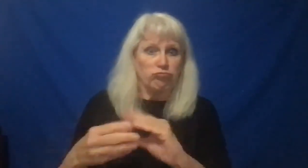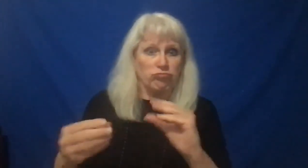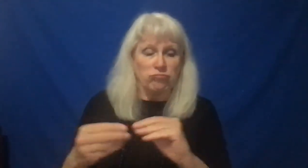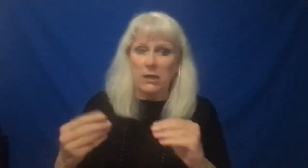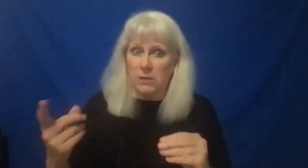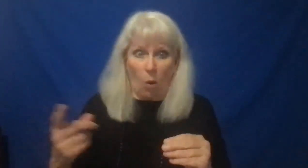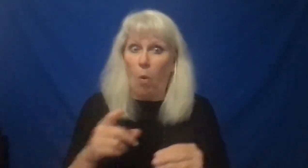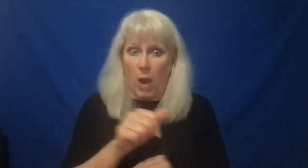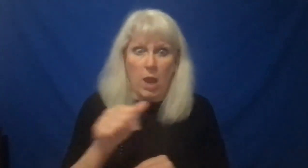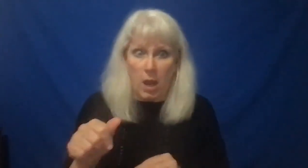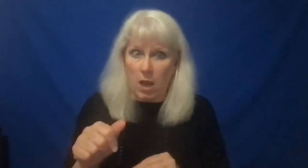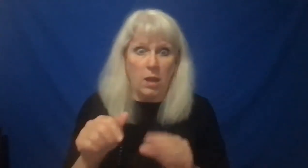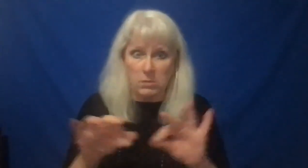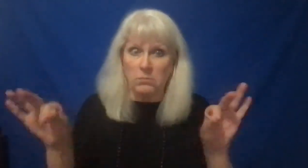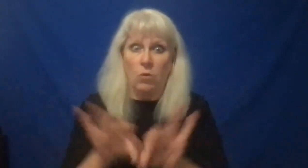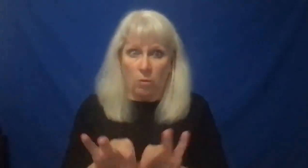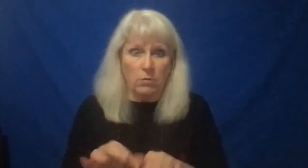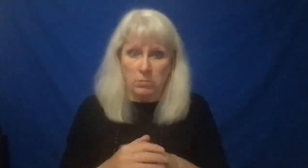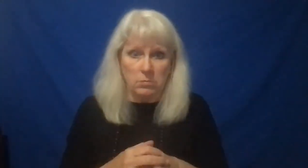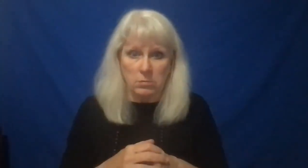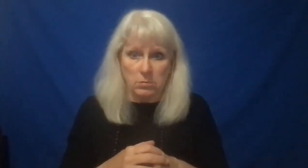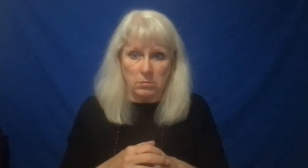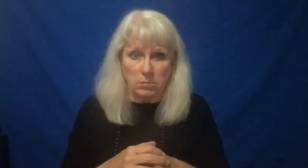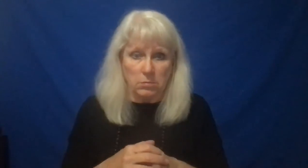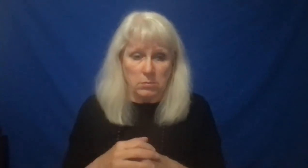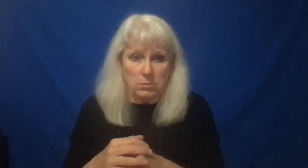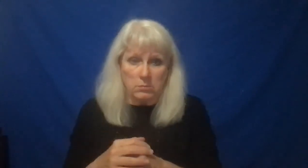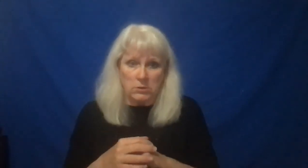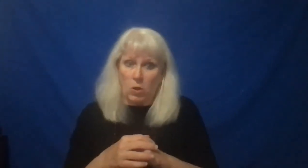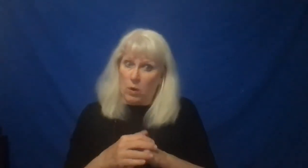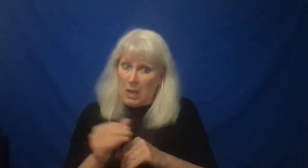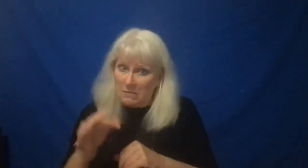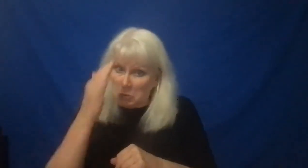an opportunity for those persons that are suffering from alcoholism.